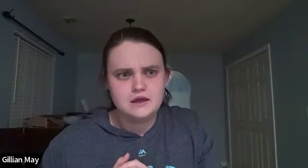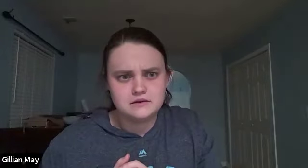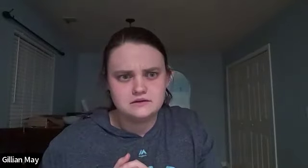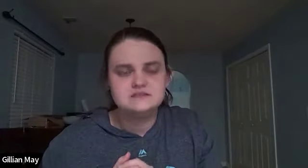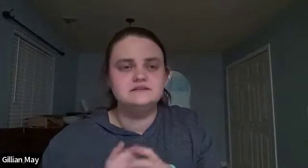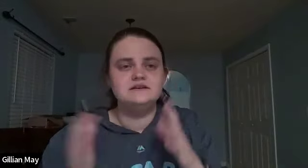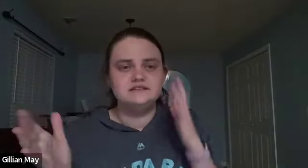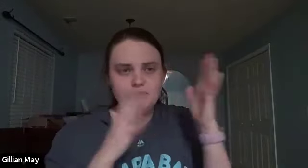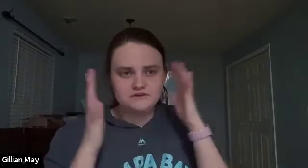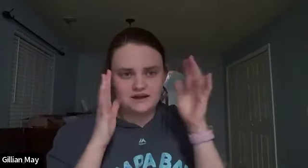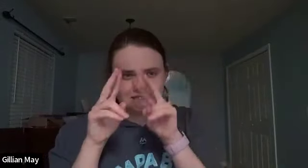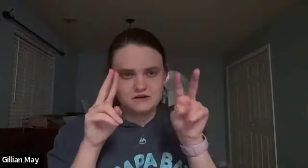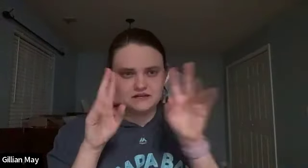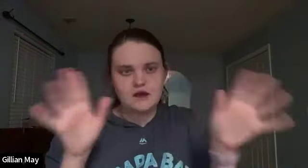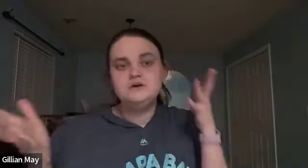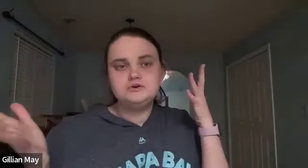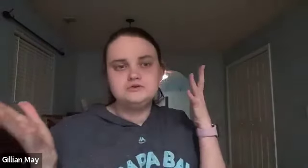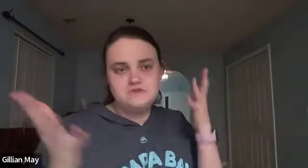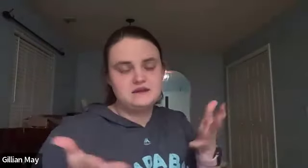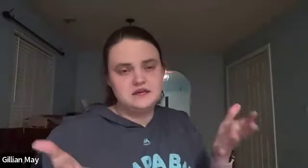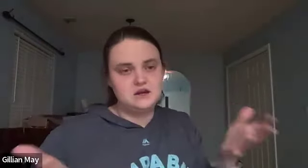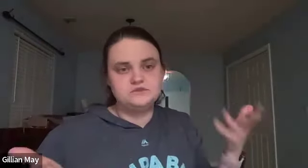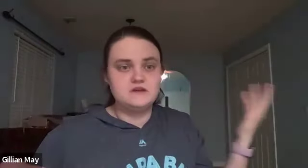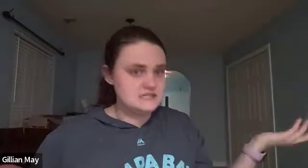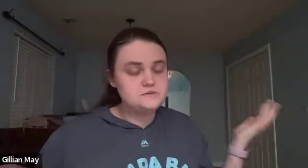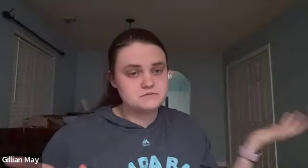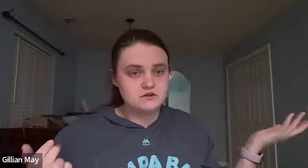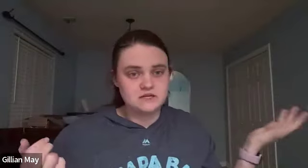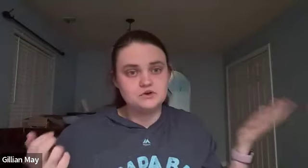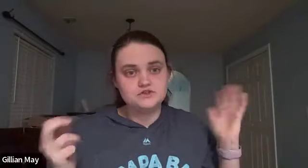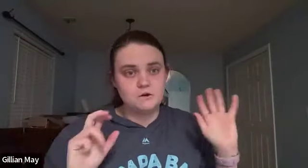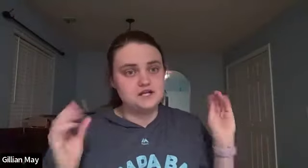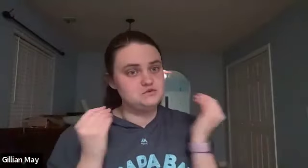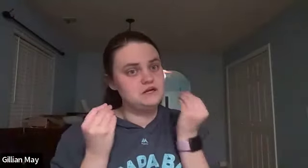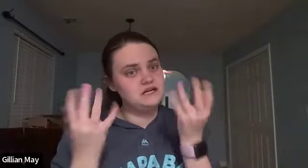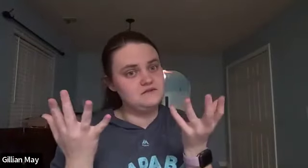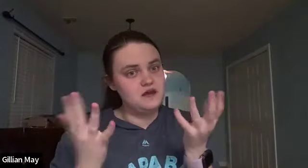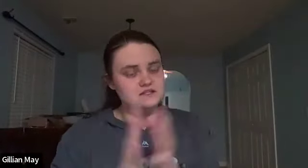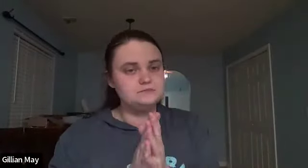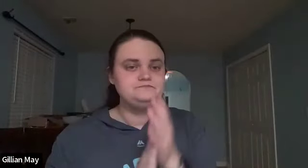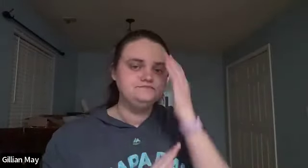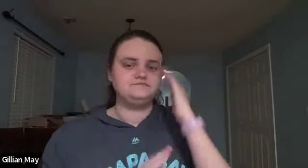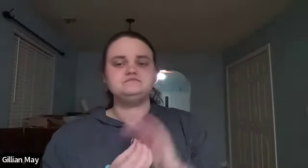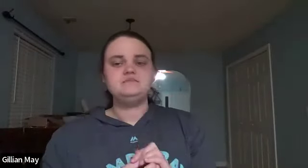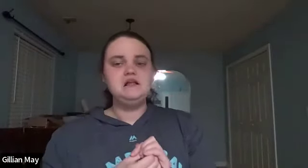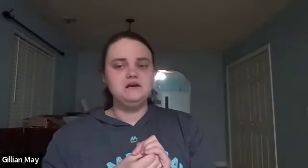and to help you kind of sound it out, that can help too. That's helped some other people. So I just wanted to give you that tip. All